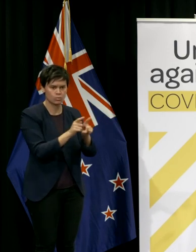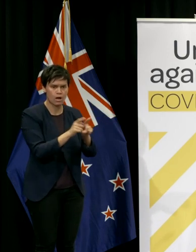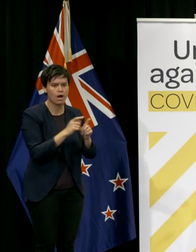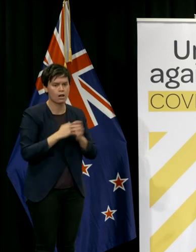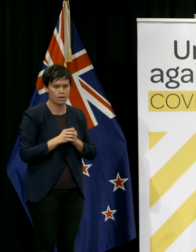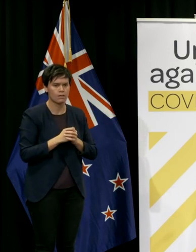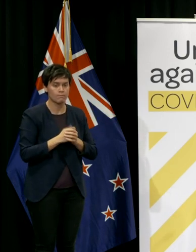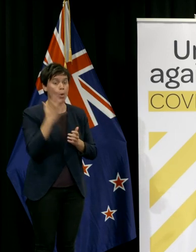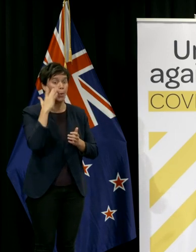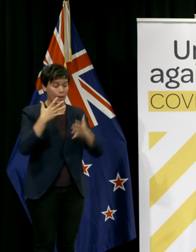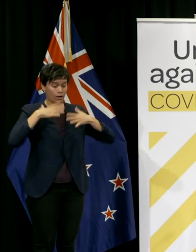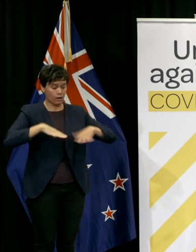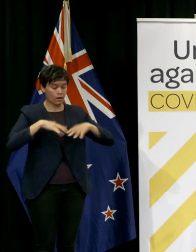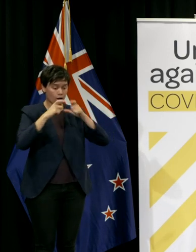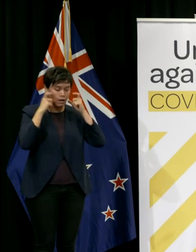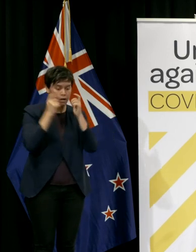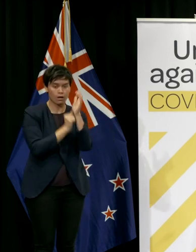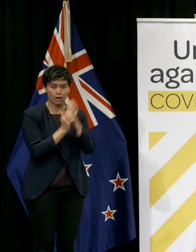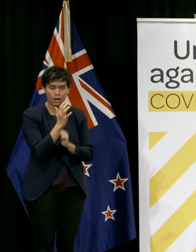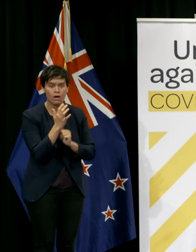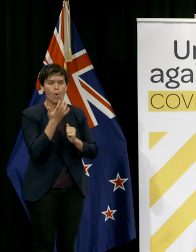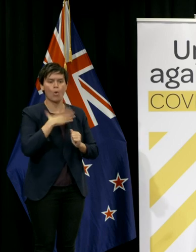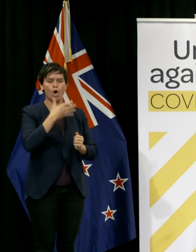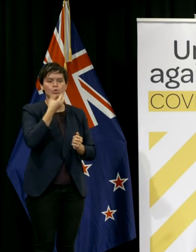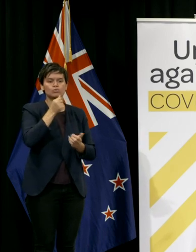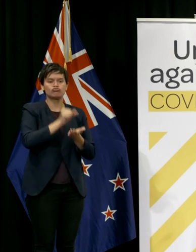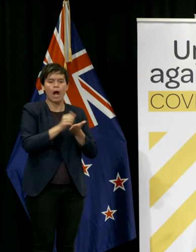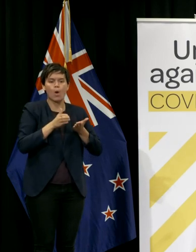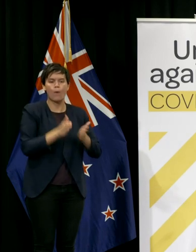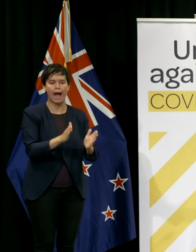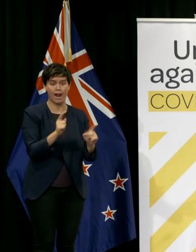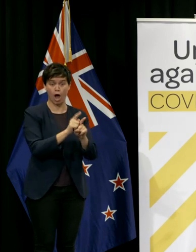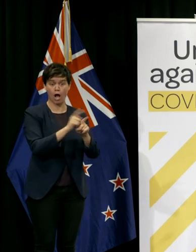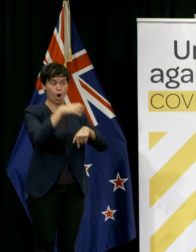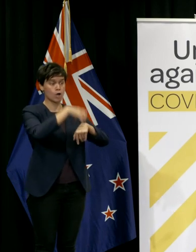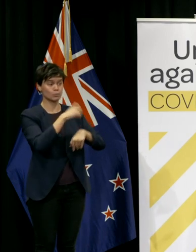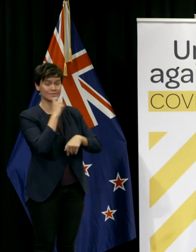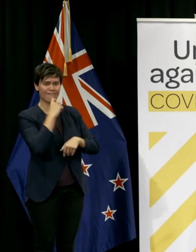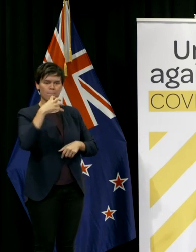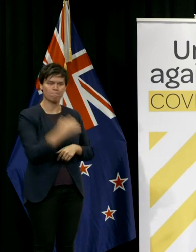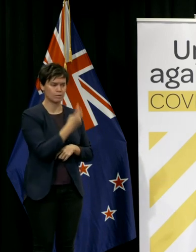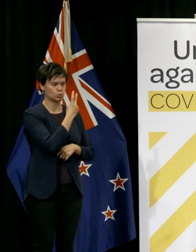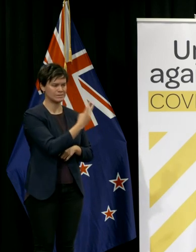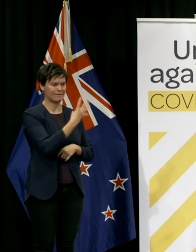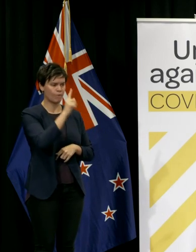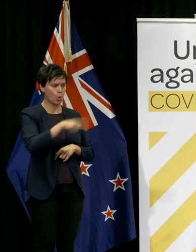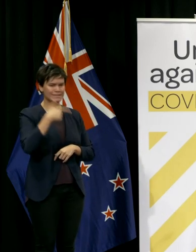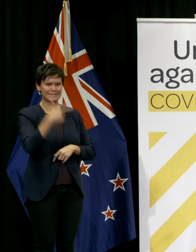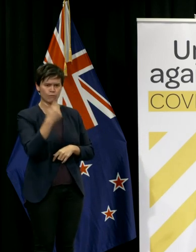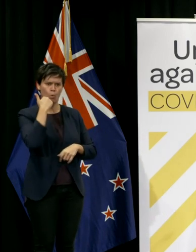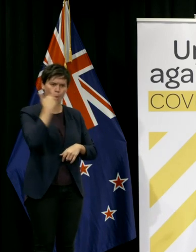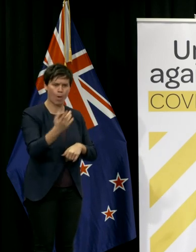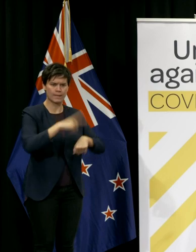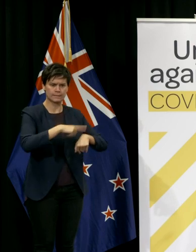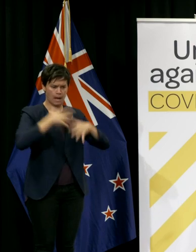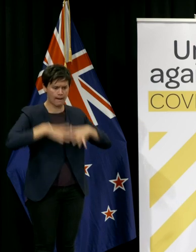PPE appropriately, so it doesn't mean that everybody working in a hospital needs to at all times be wearing a mask or be in PPE. The important thing